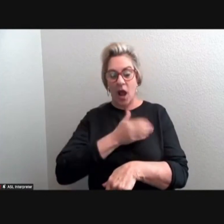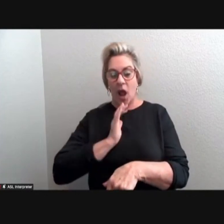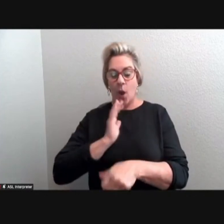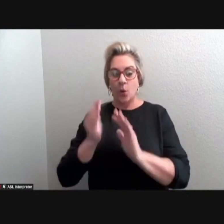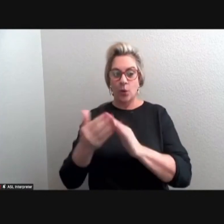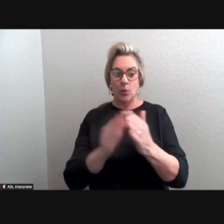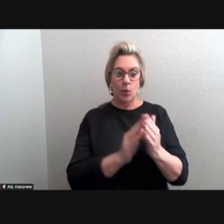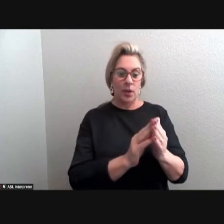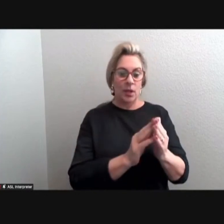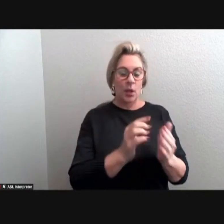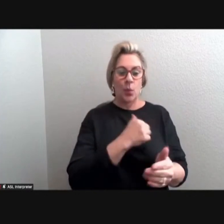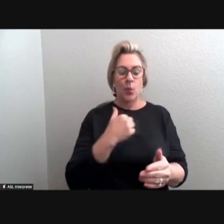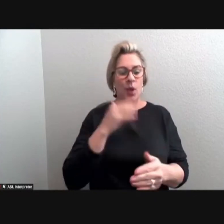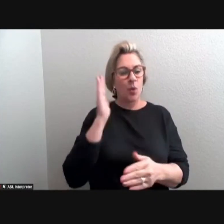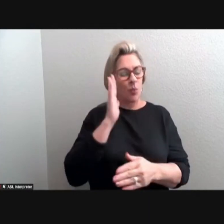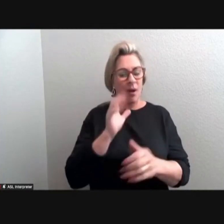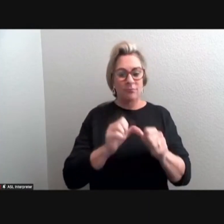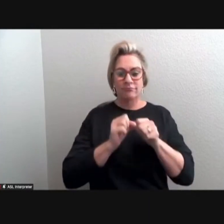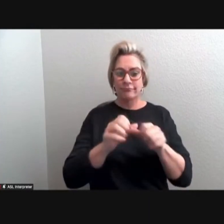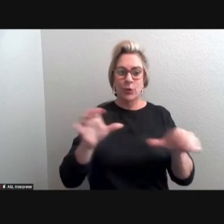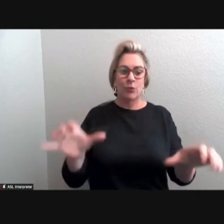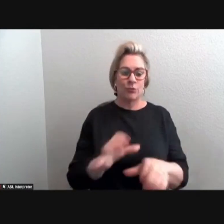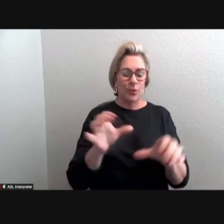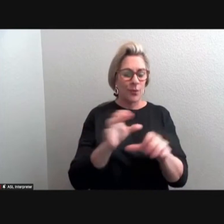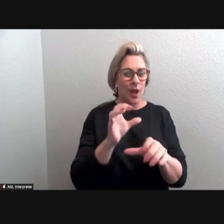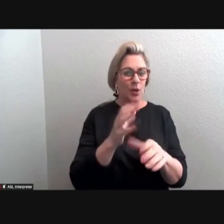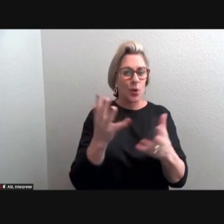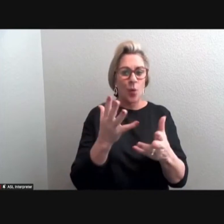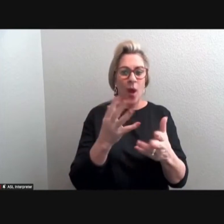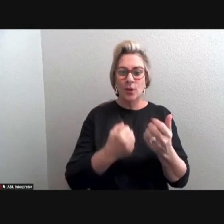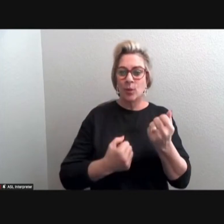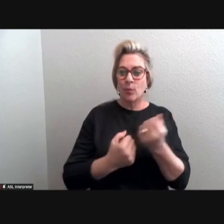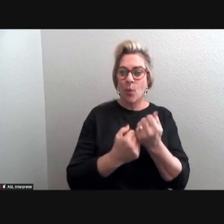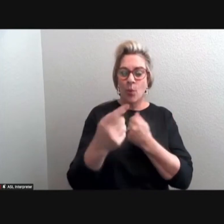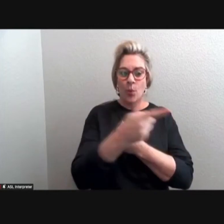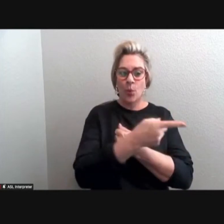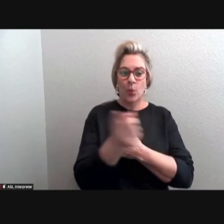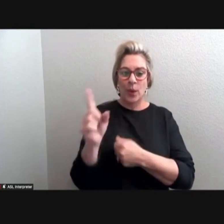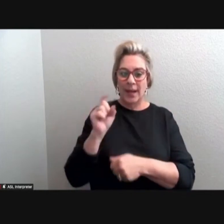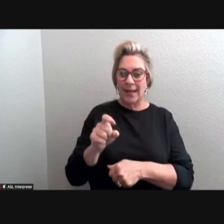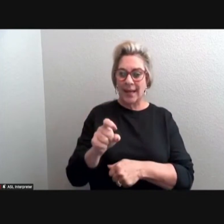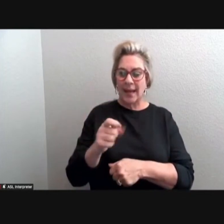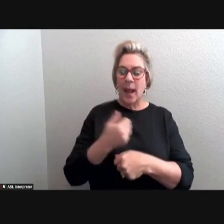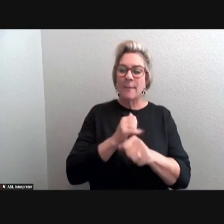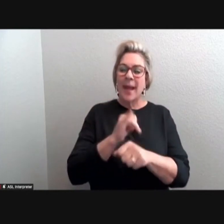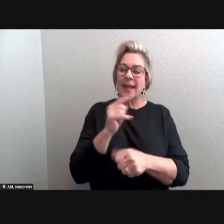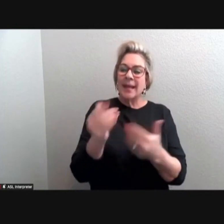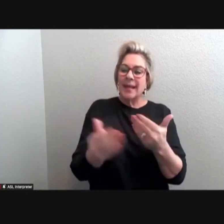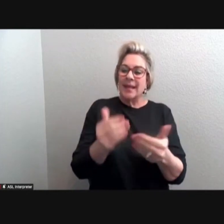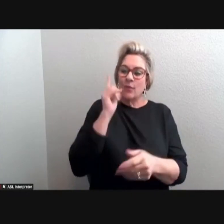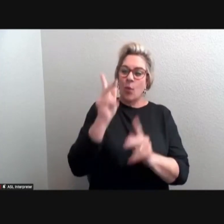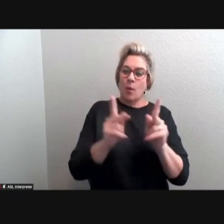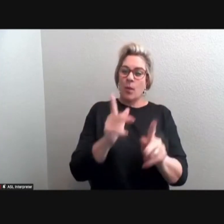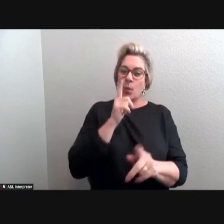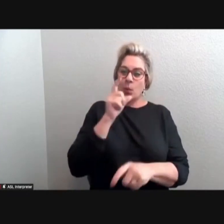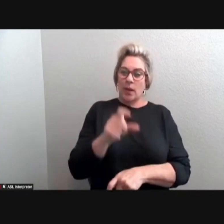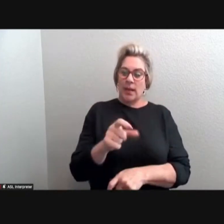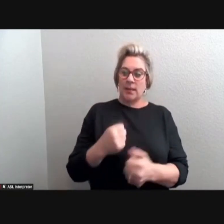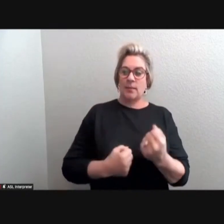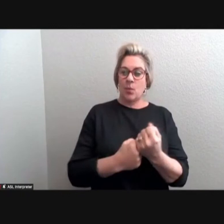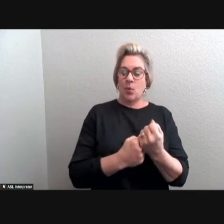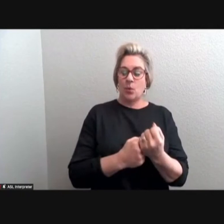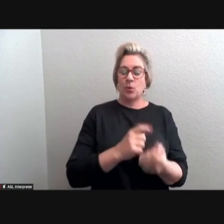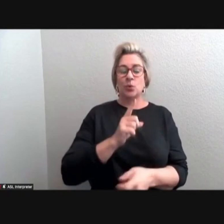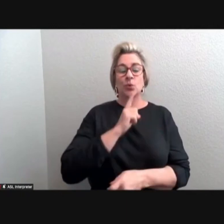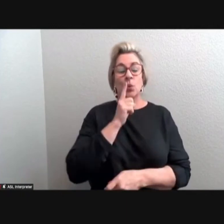continue to act thoughtfully and with integrity to make support available as easily as possible to those who need it. It has